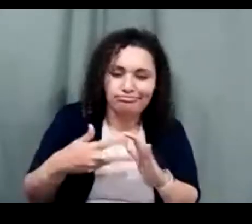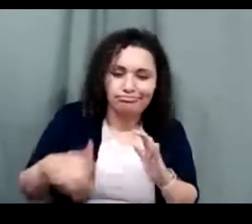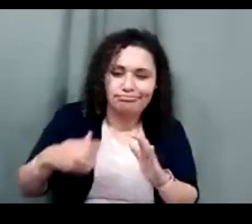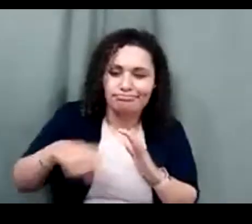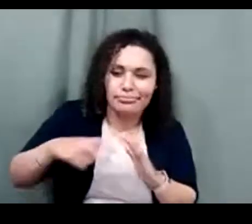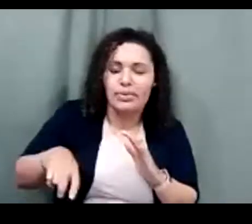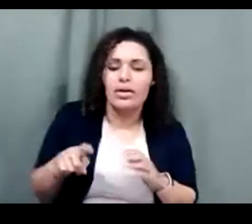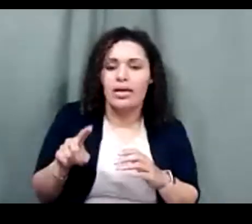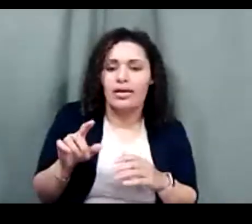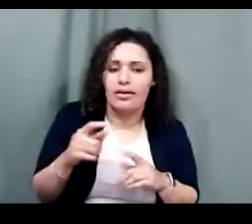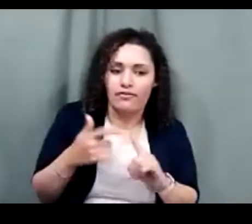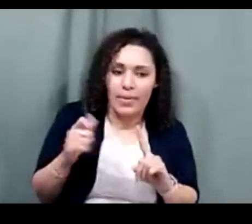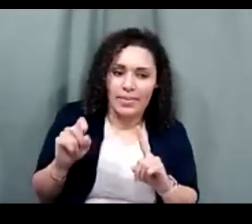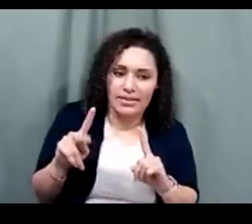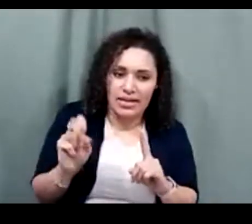that's